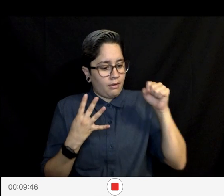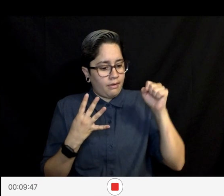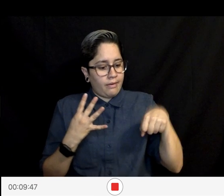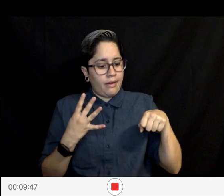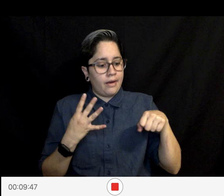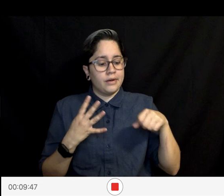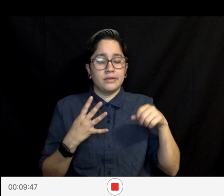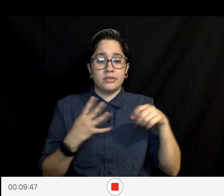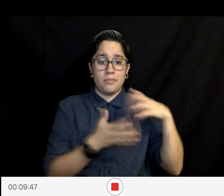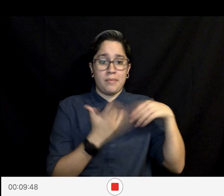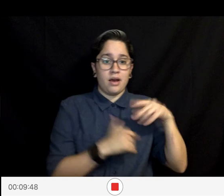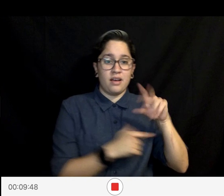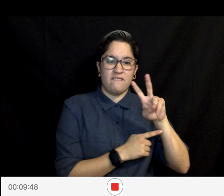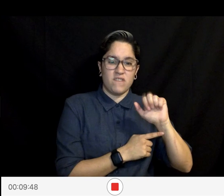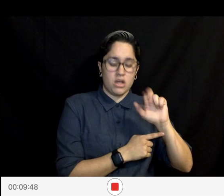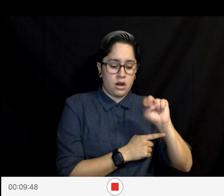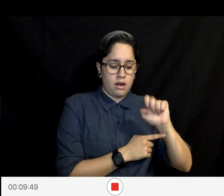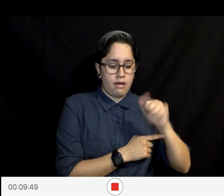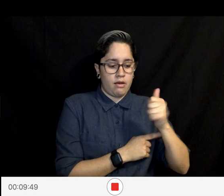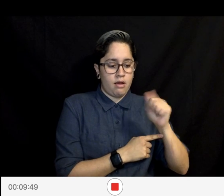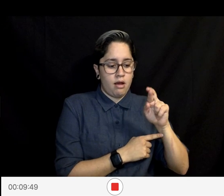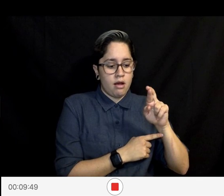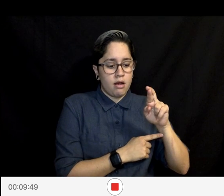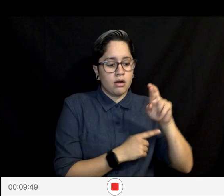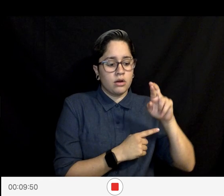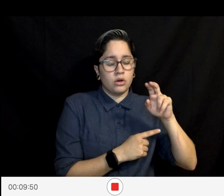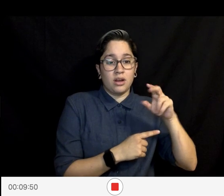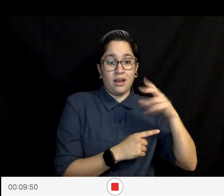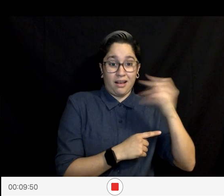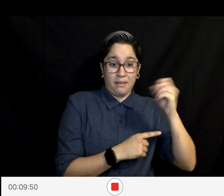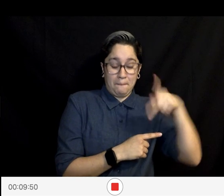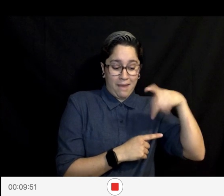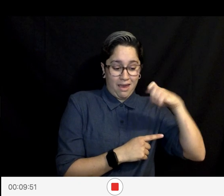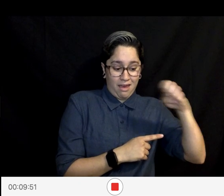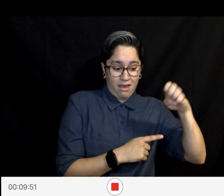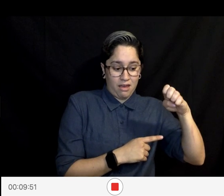as hives, difficulty breathing, shortness of breath,